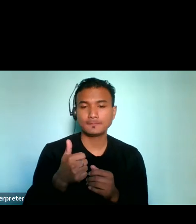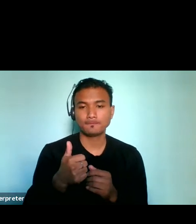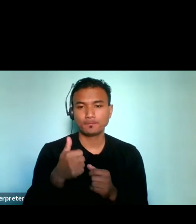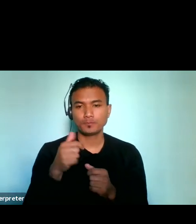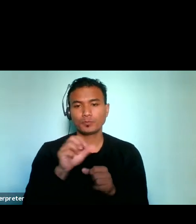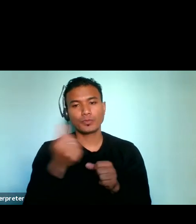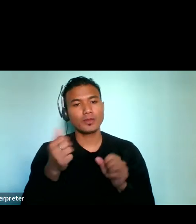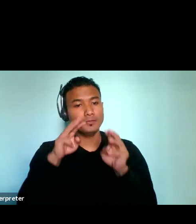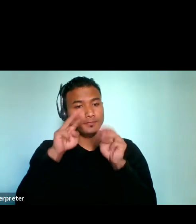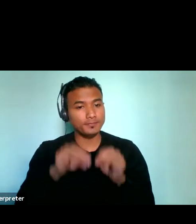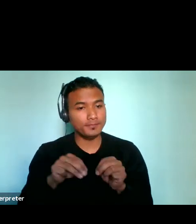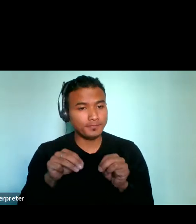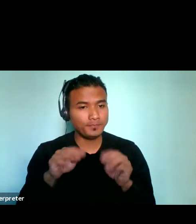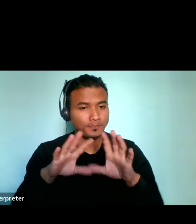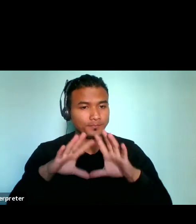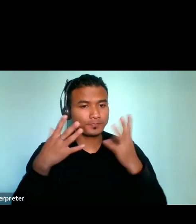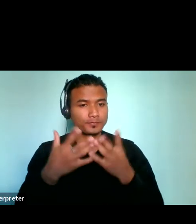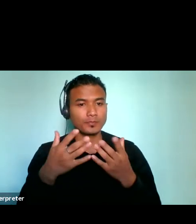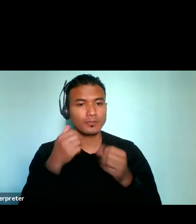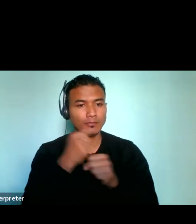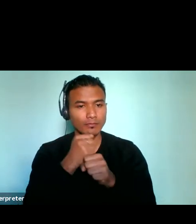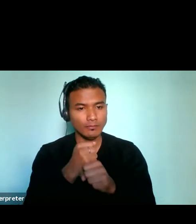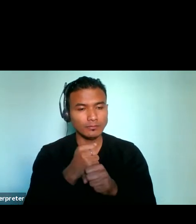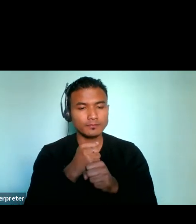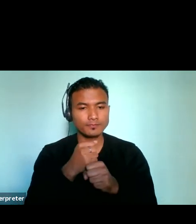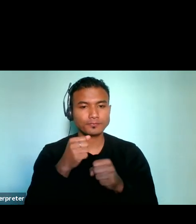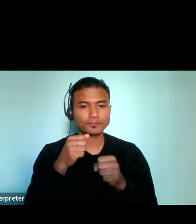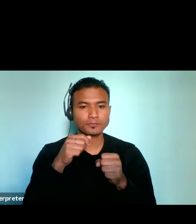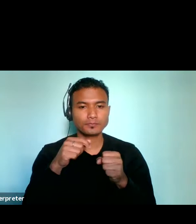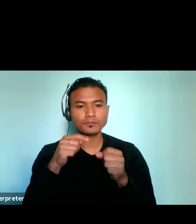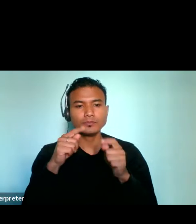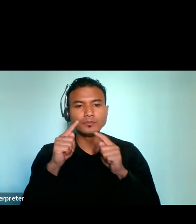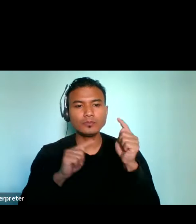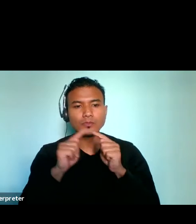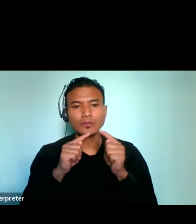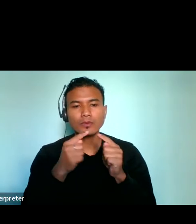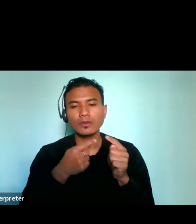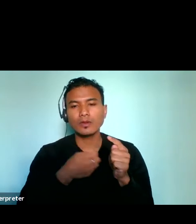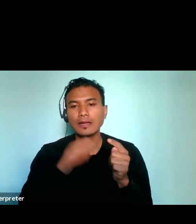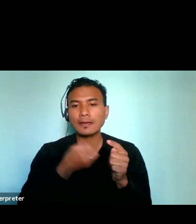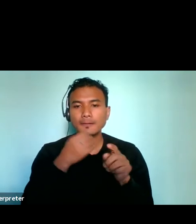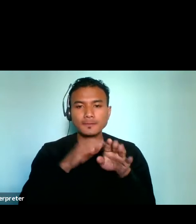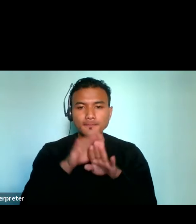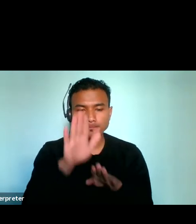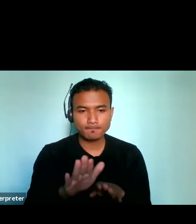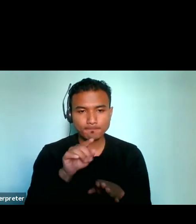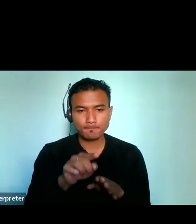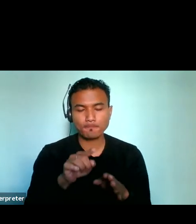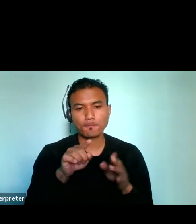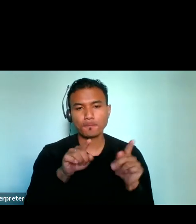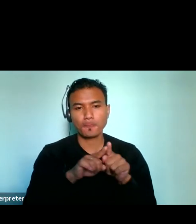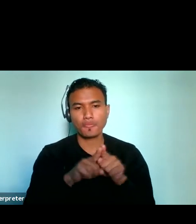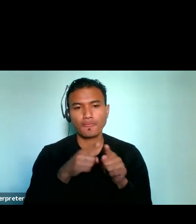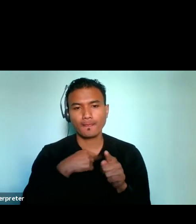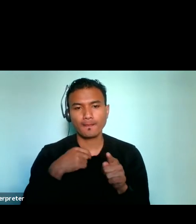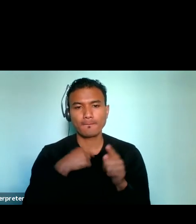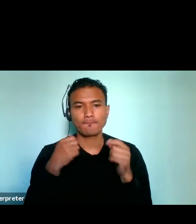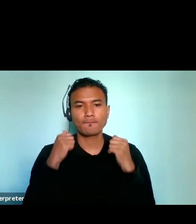important global events in which the voices of real people are often not heard. So this is our